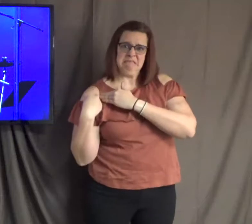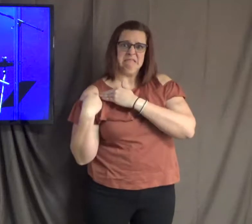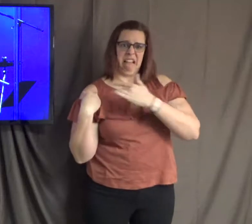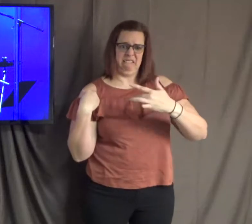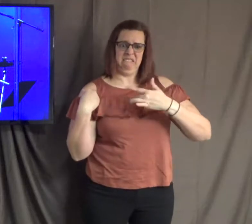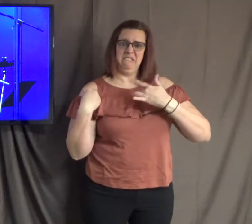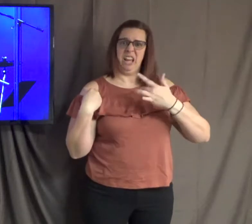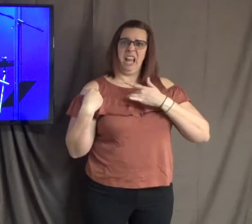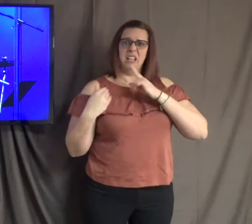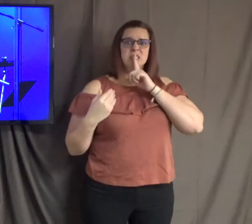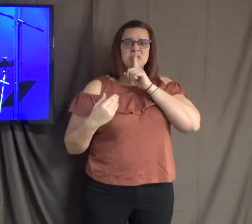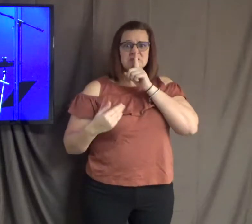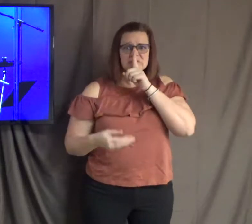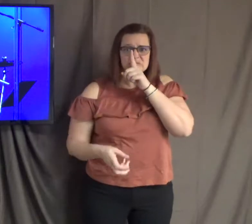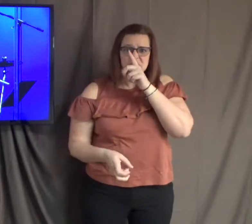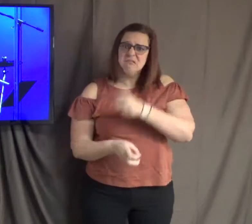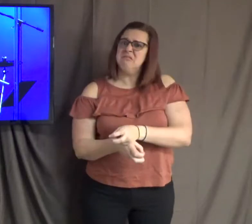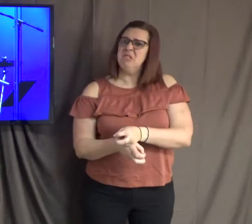real.